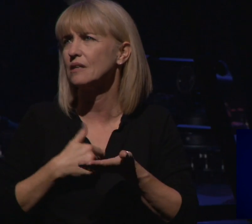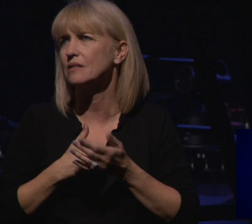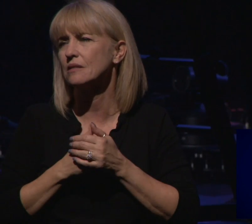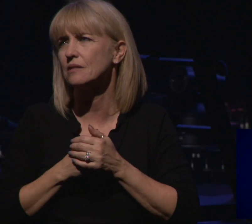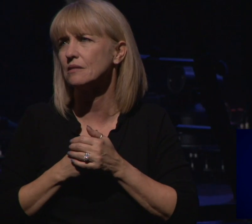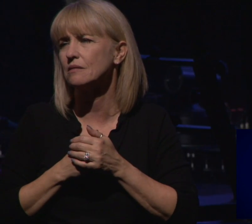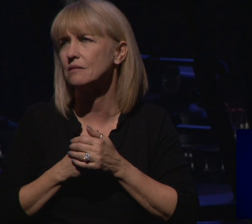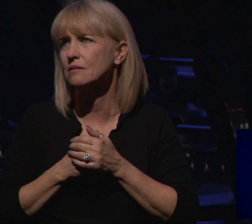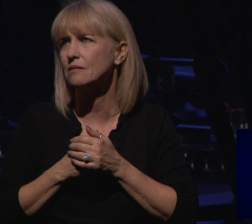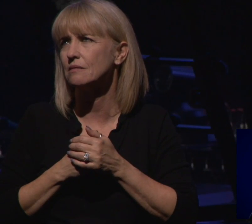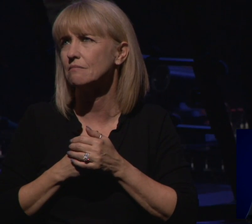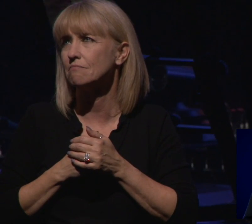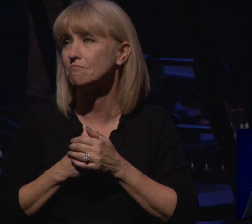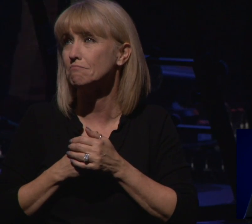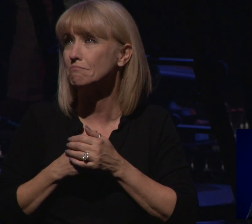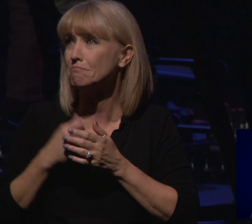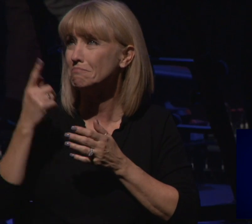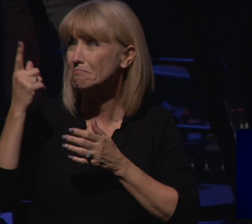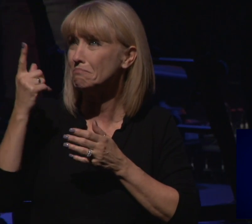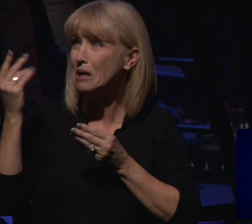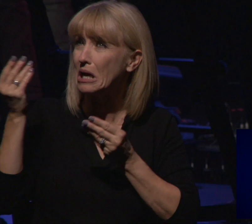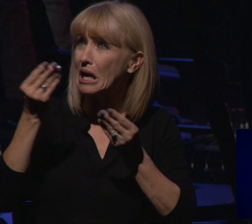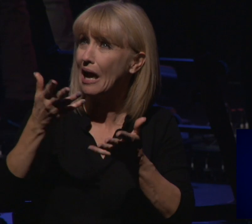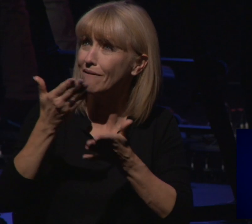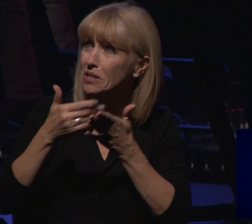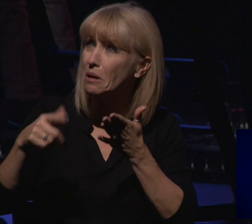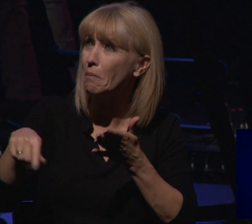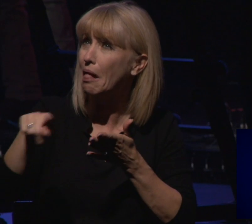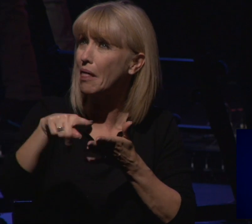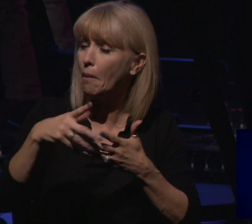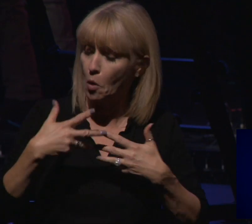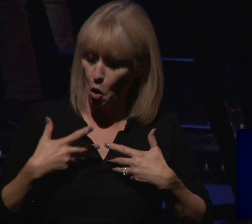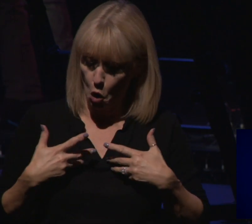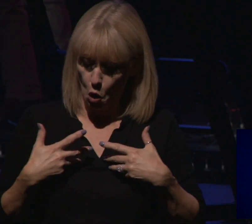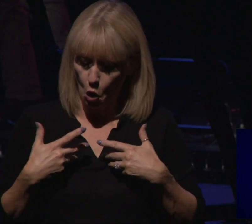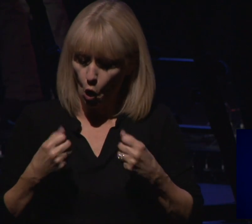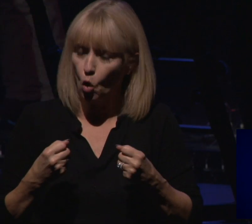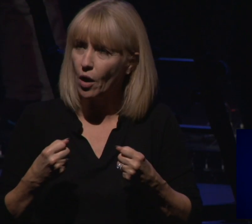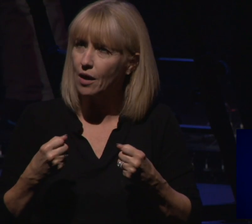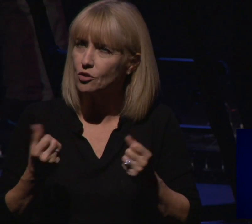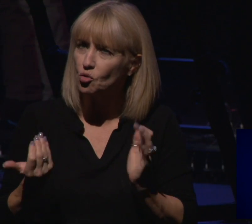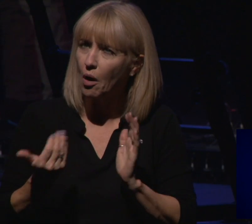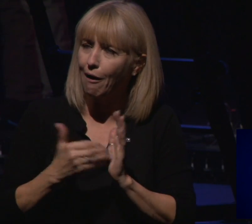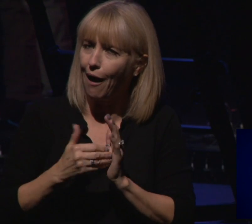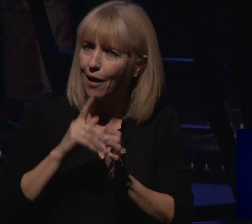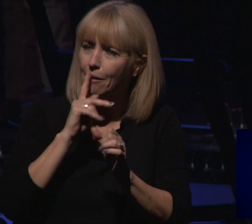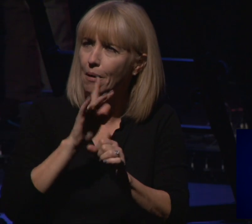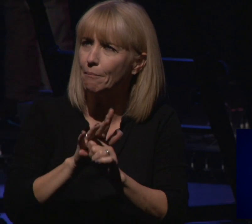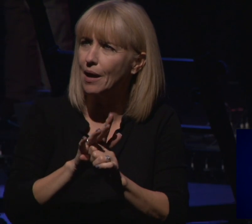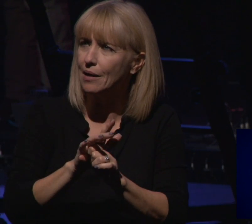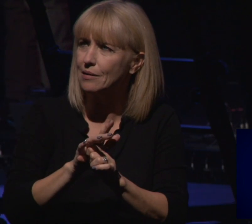Father, for some in the room, I pray that you give them the courage to rebuild that commitment.